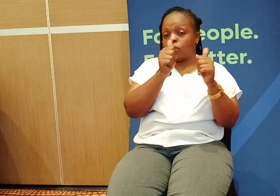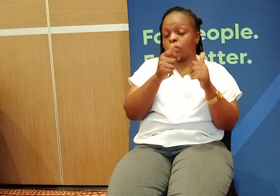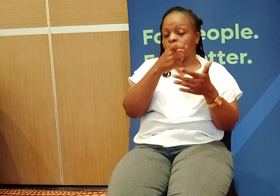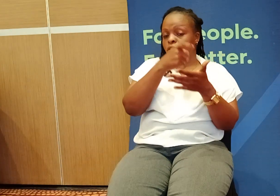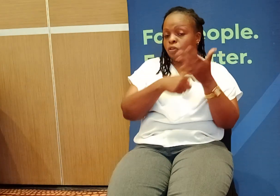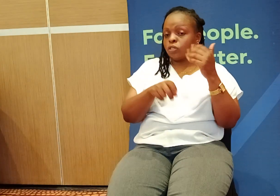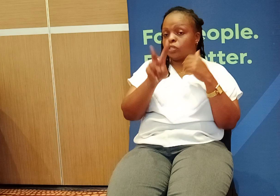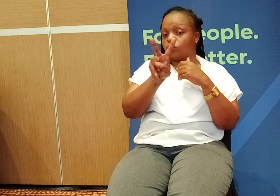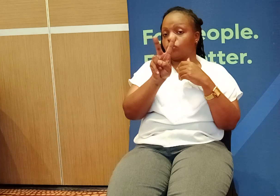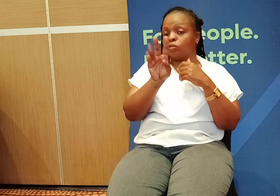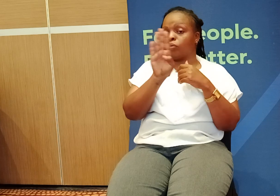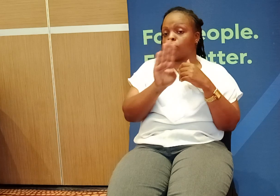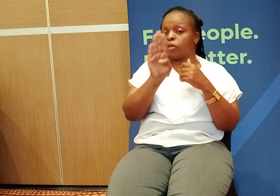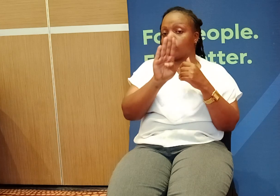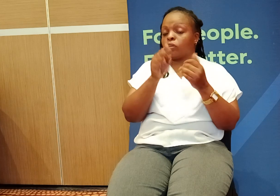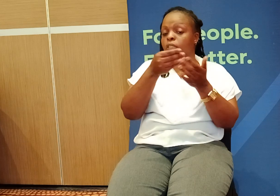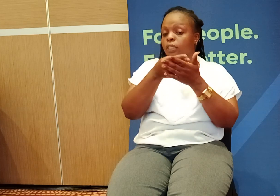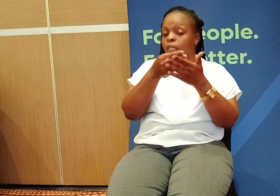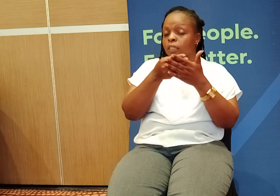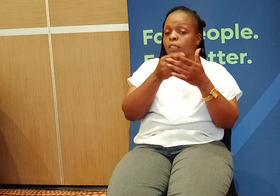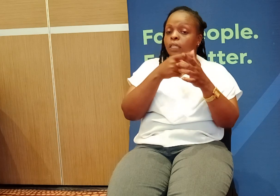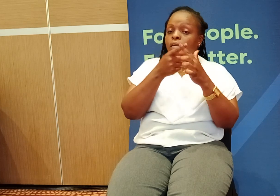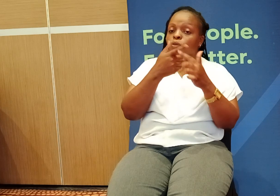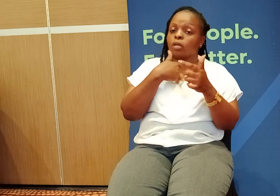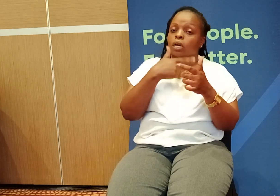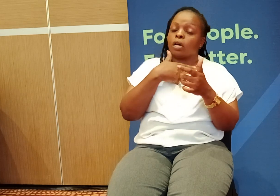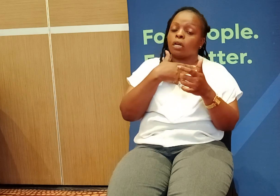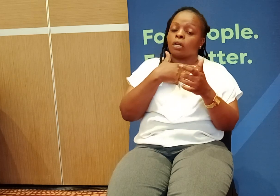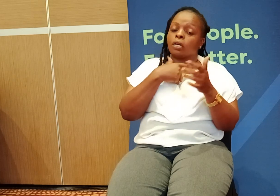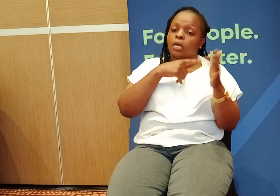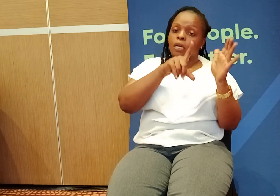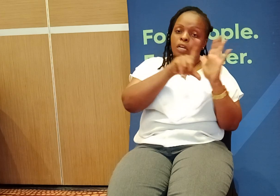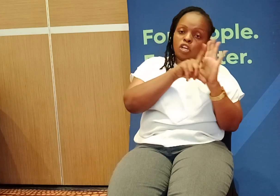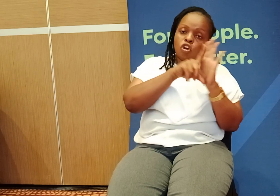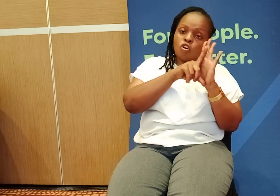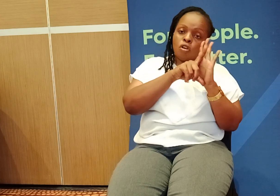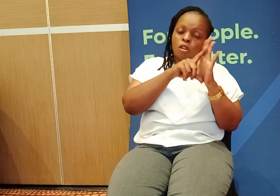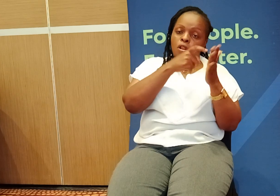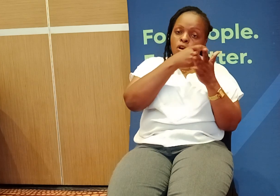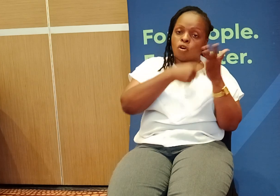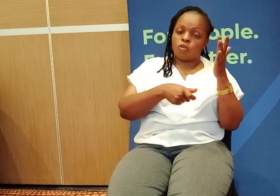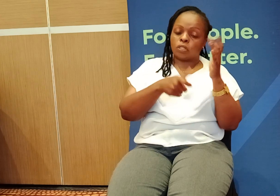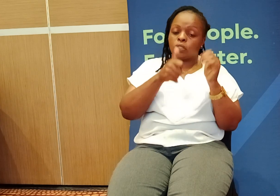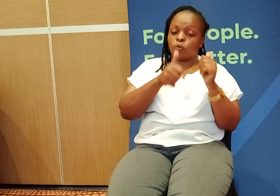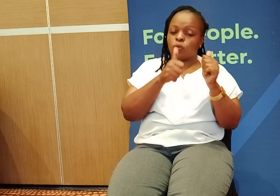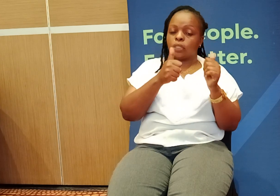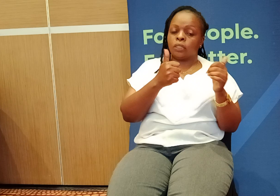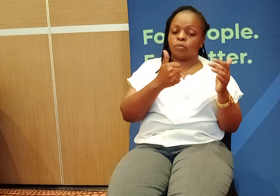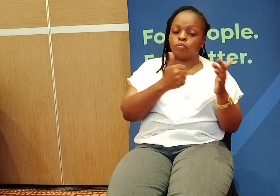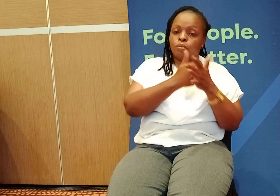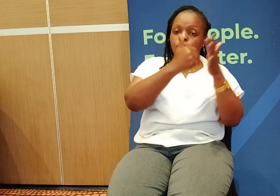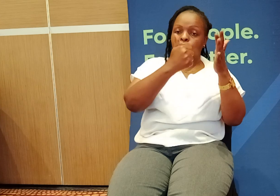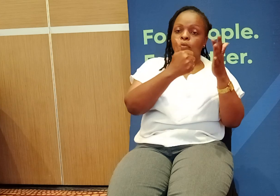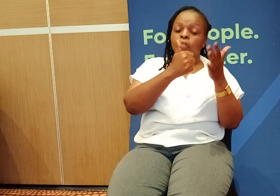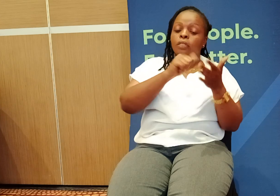shillings. And we did have the one-off legal costs that hit our subsidiary NBK. So if